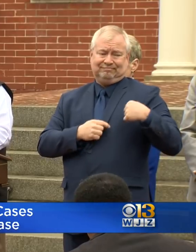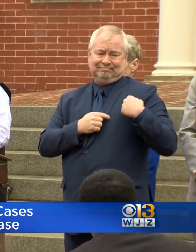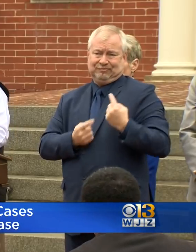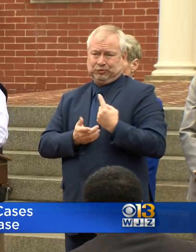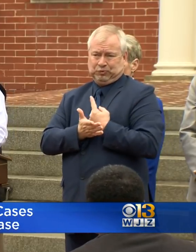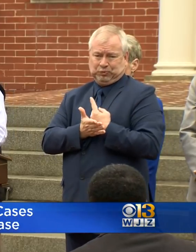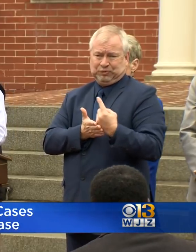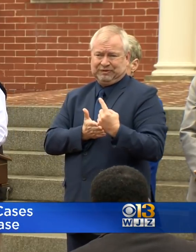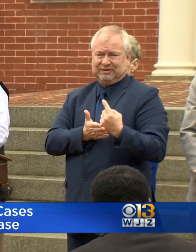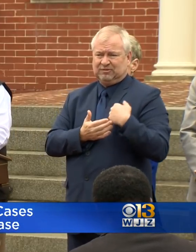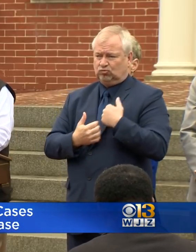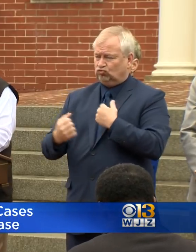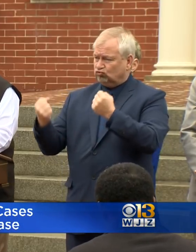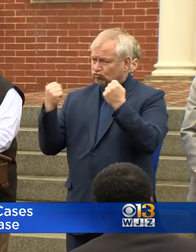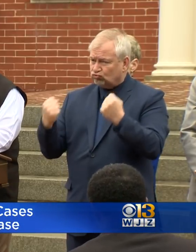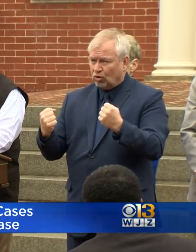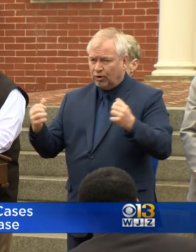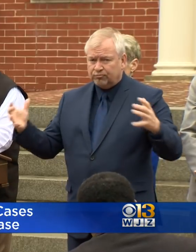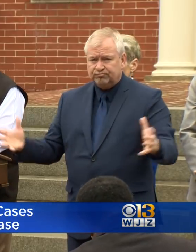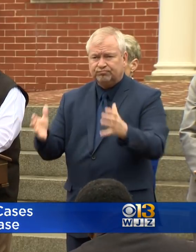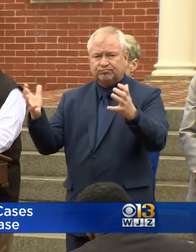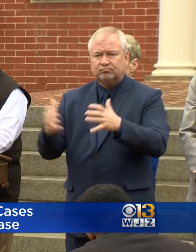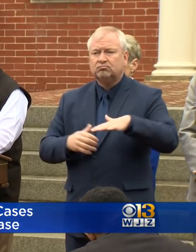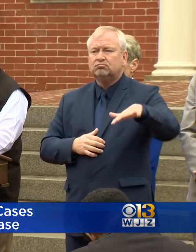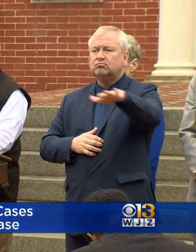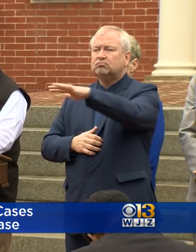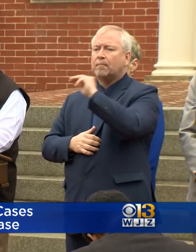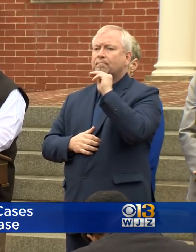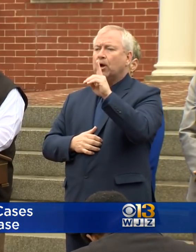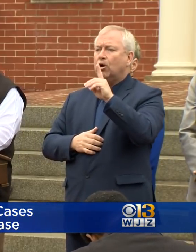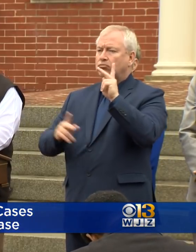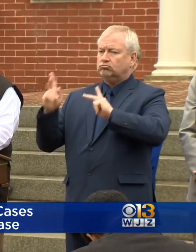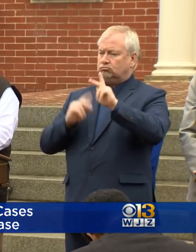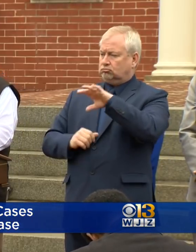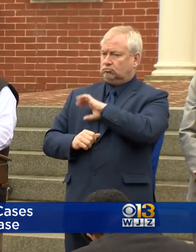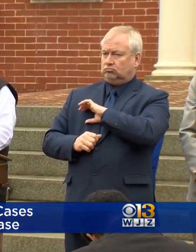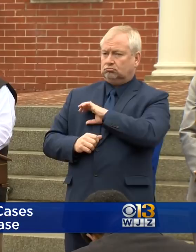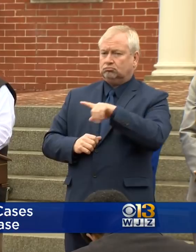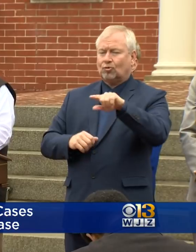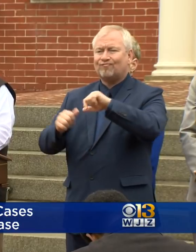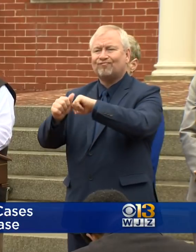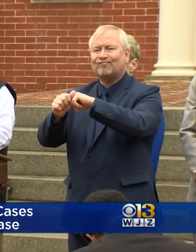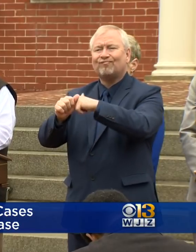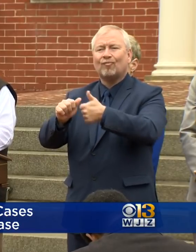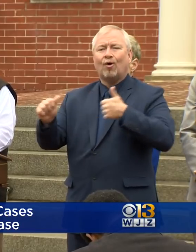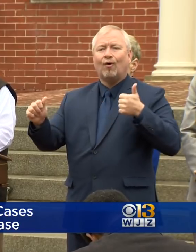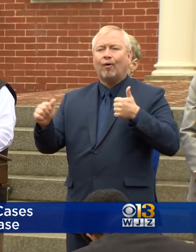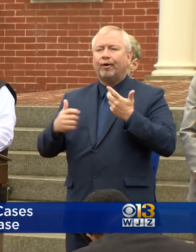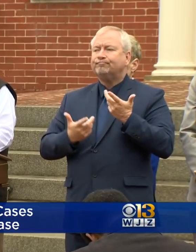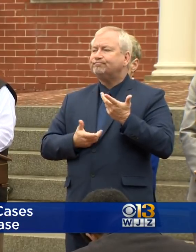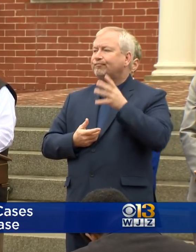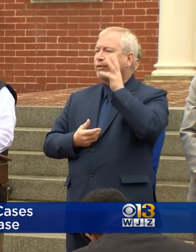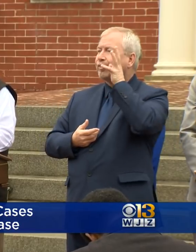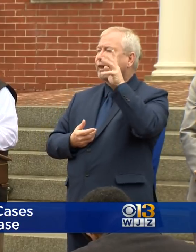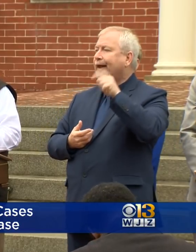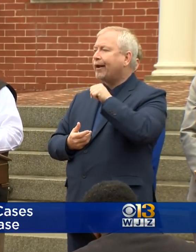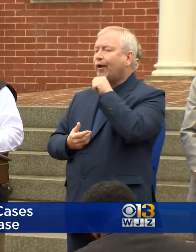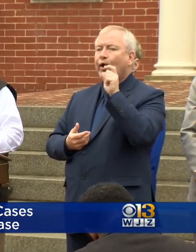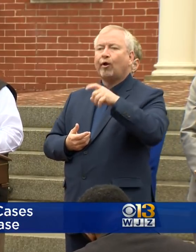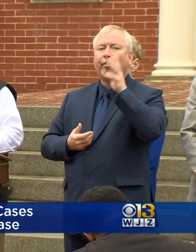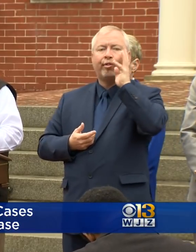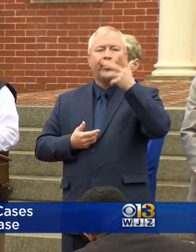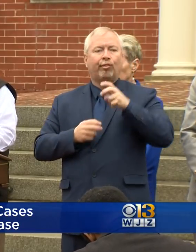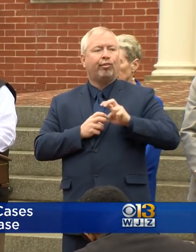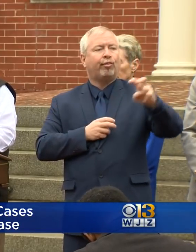strongly urged all Maryland citizens to avoid unnecessary travel. And